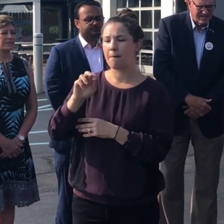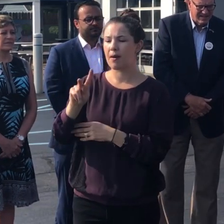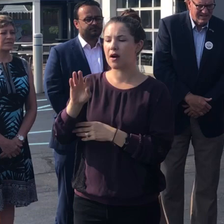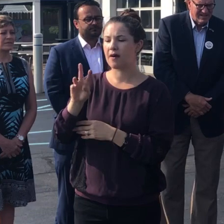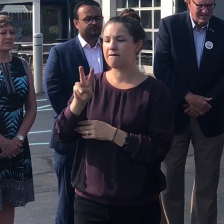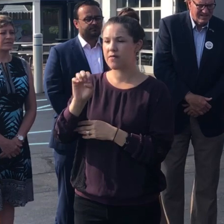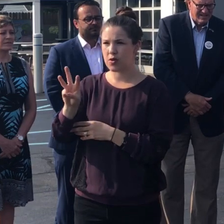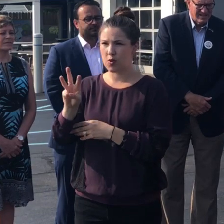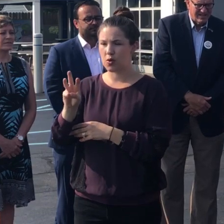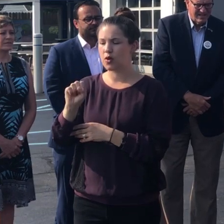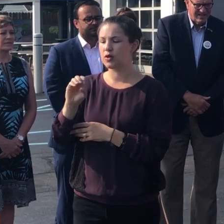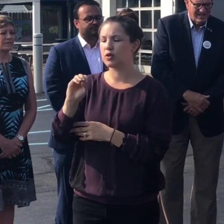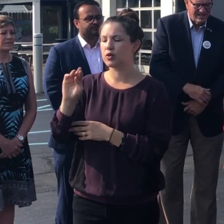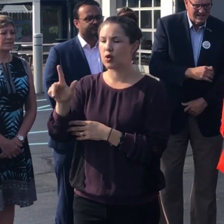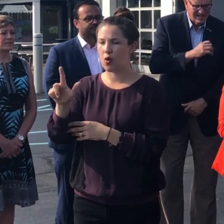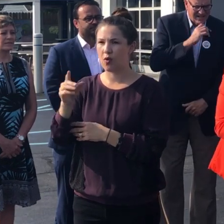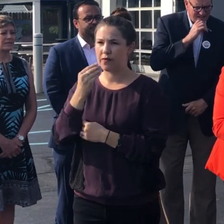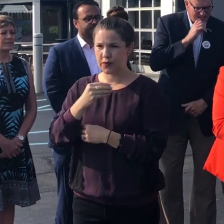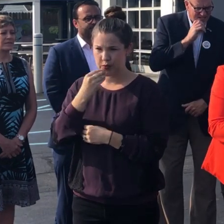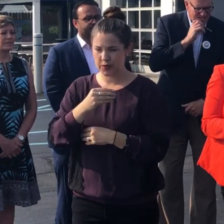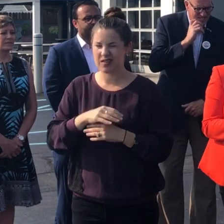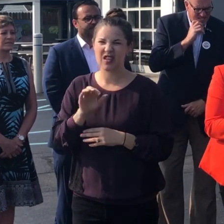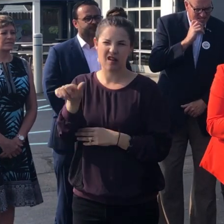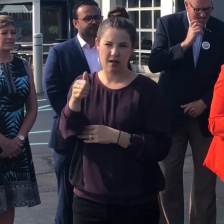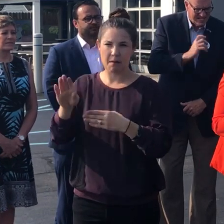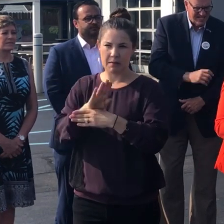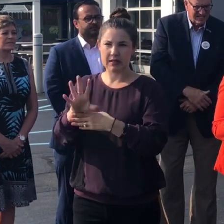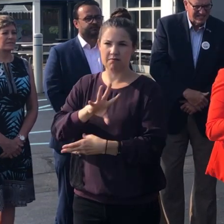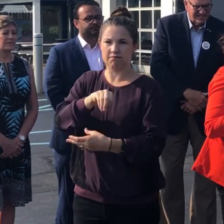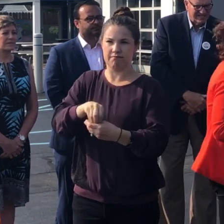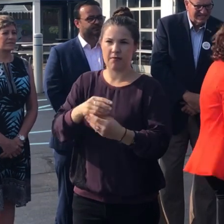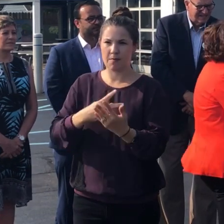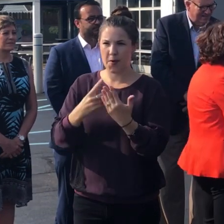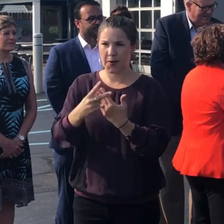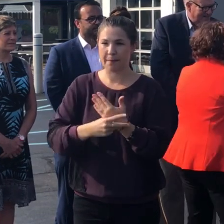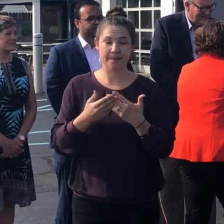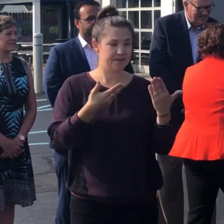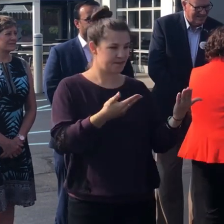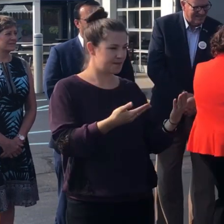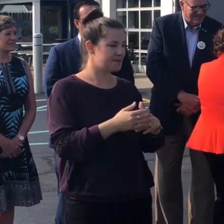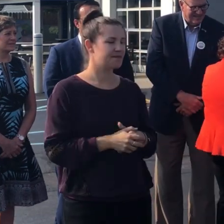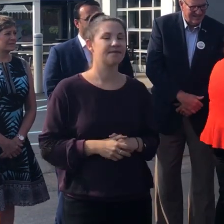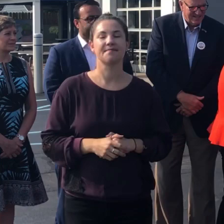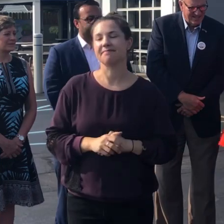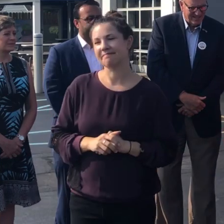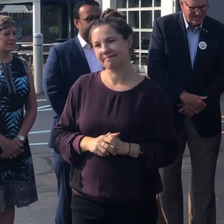Food, another one of our participating businesses in the program. Harita?